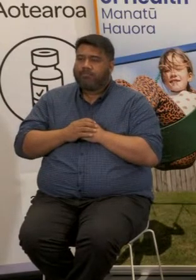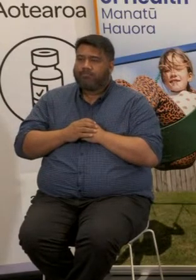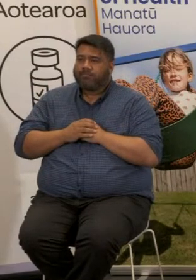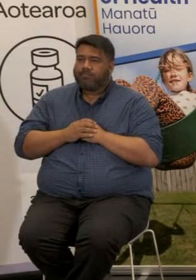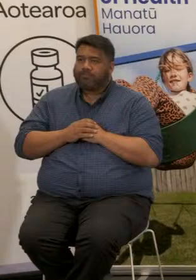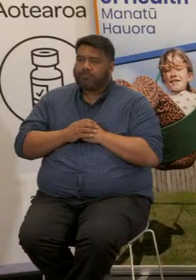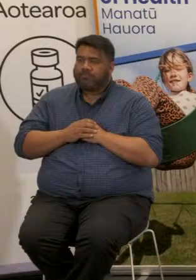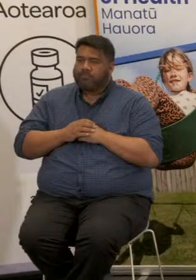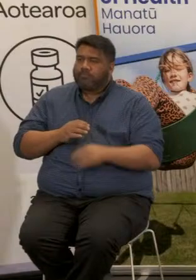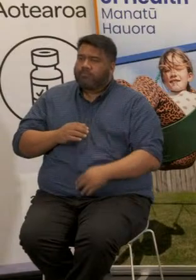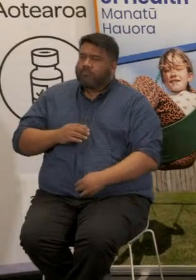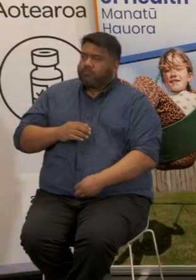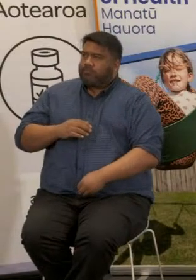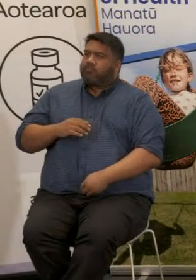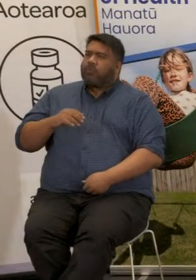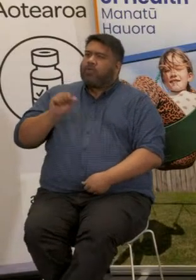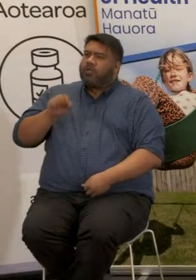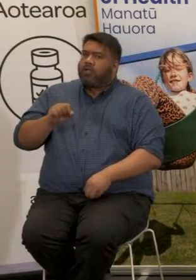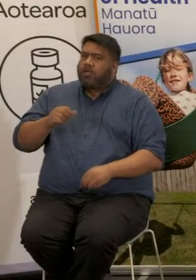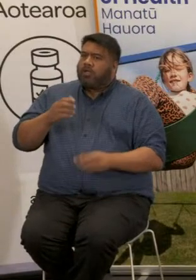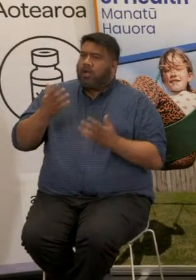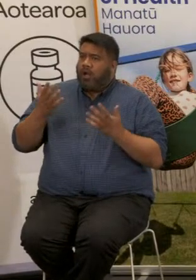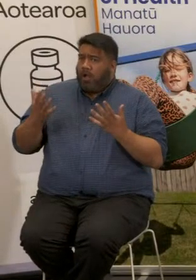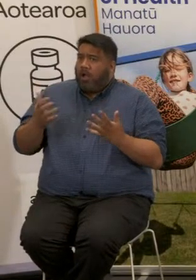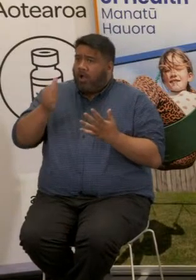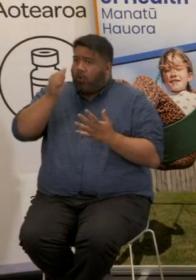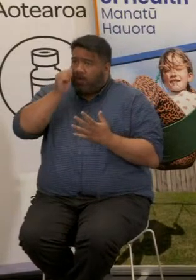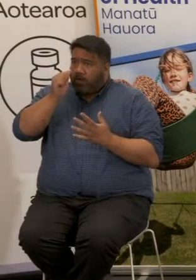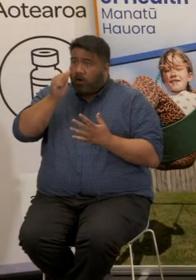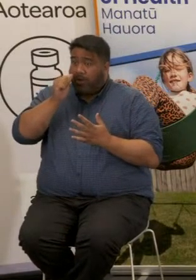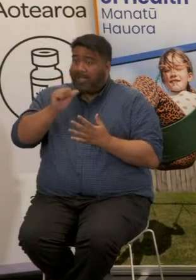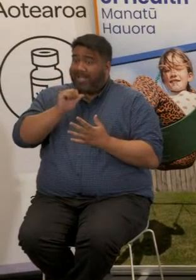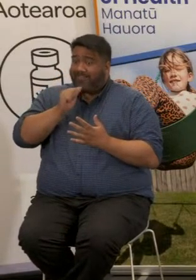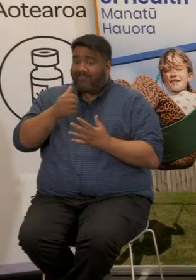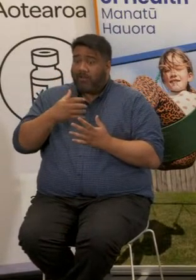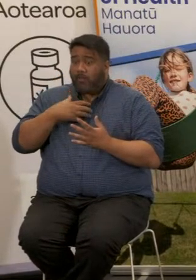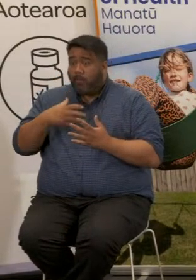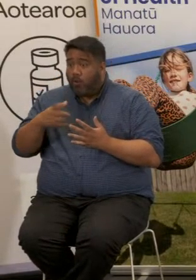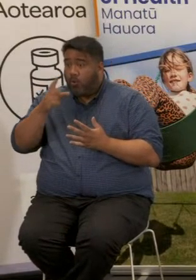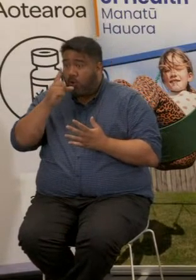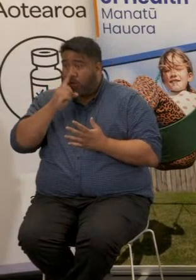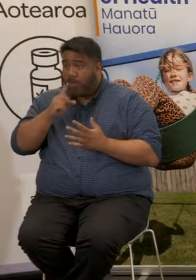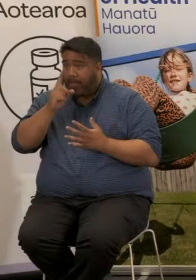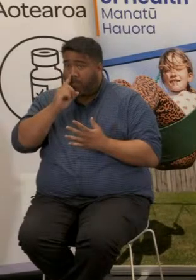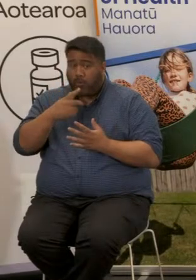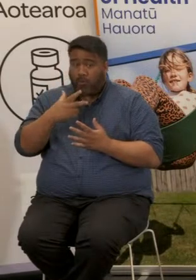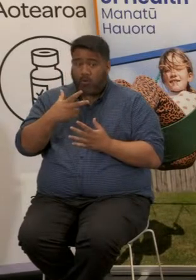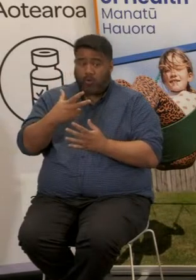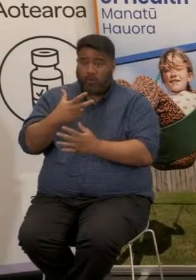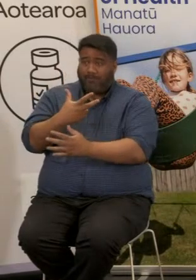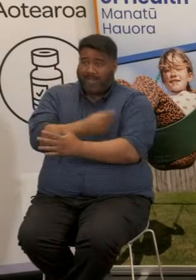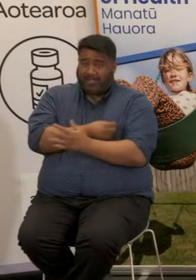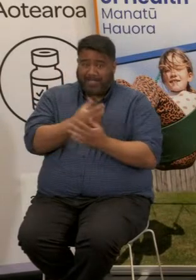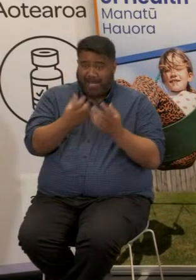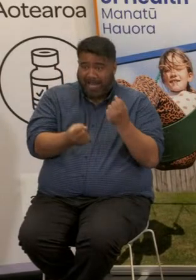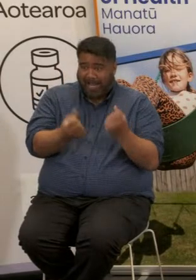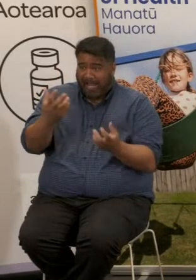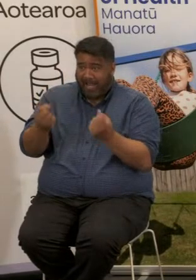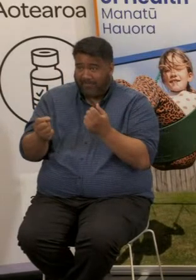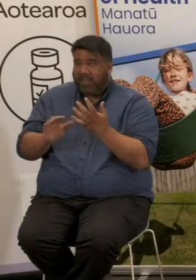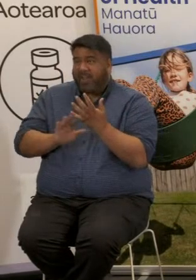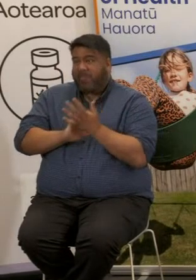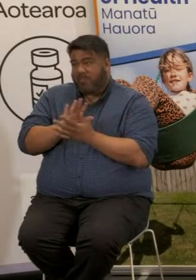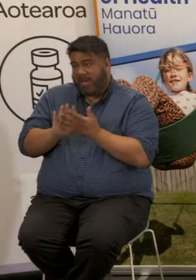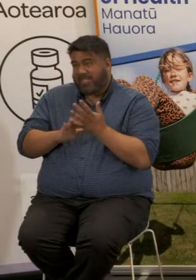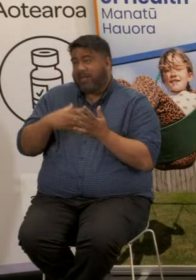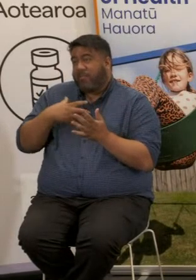does create this sort of counterintuitive thing where we get more vaccinated people becoming cases. But I have got a couple of graphs I want to present, and as I